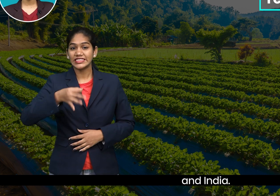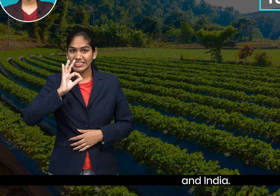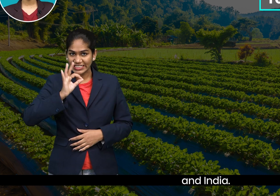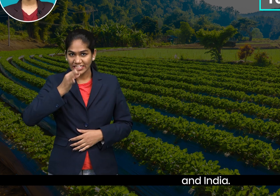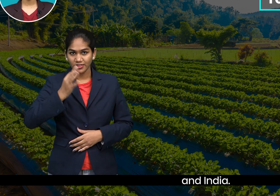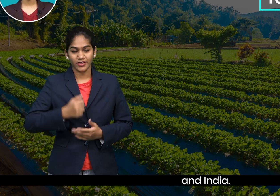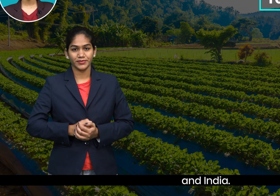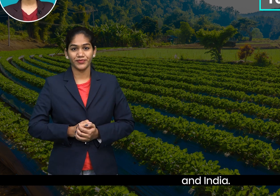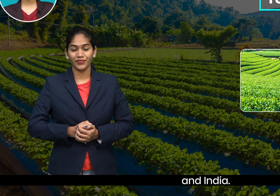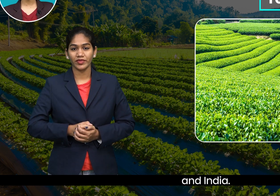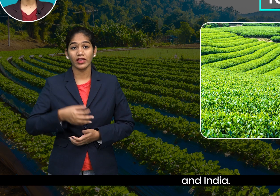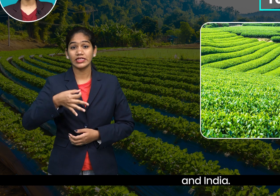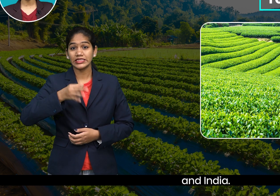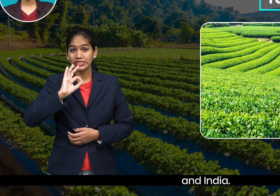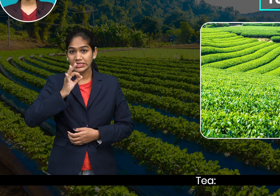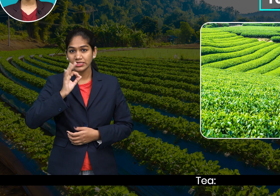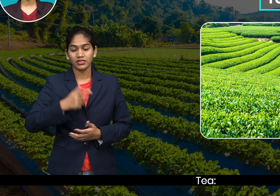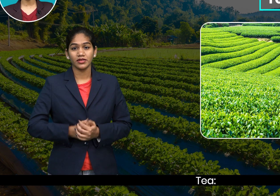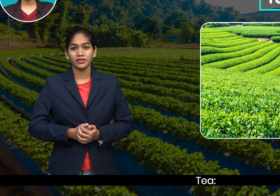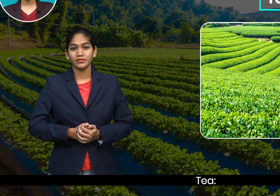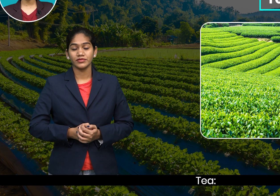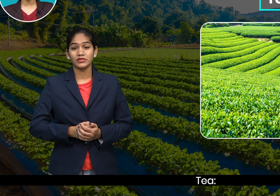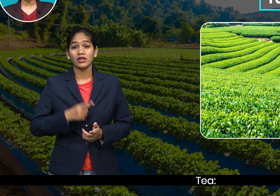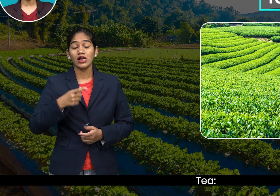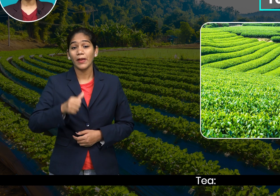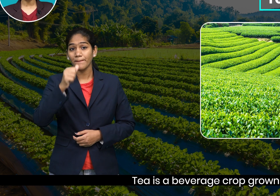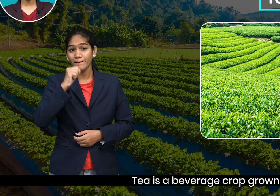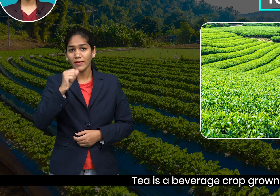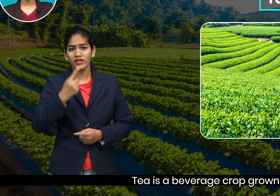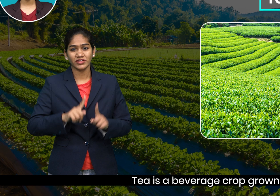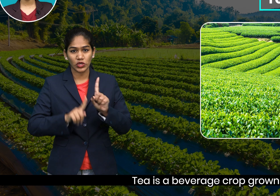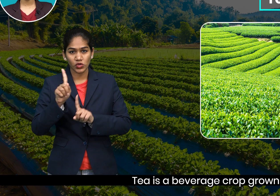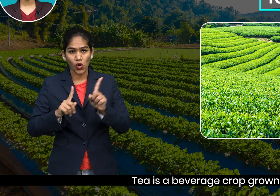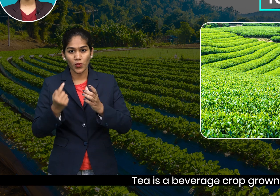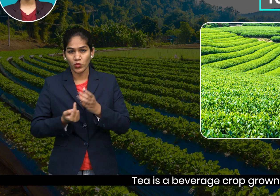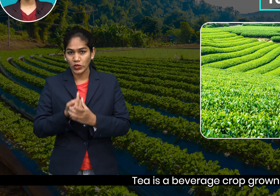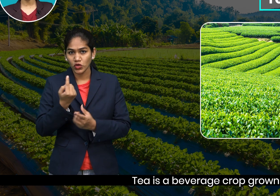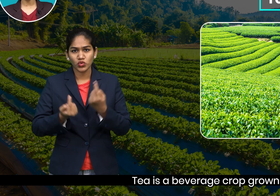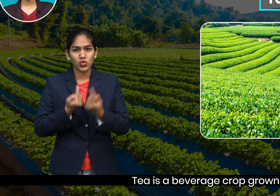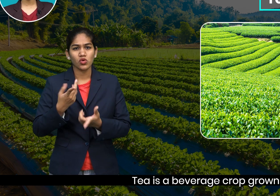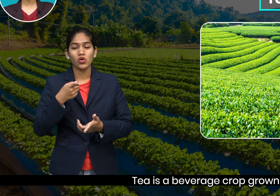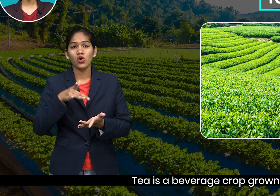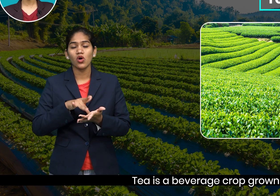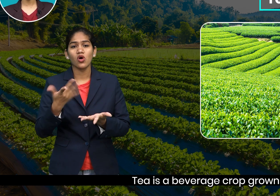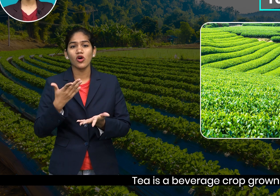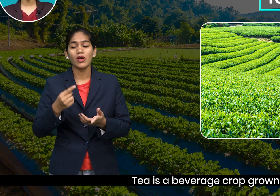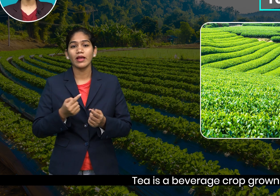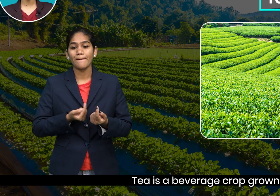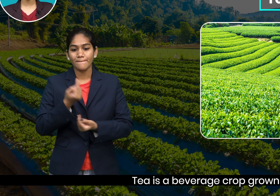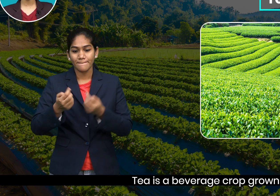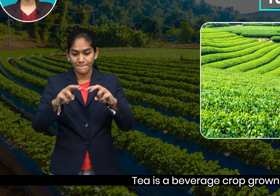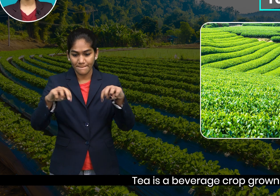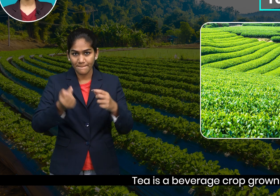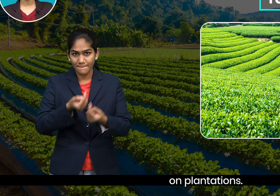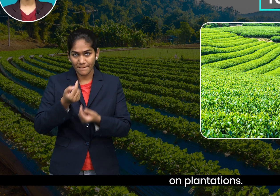Tea. Tea is a beverage crop grown on